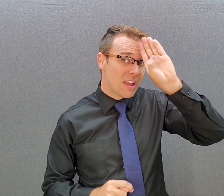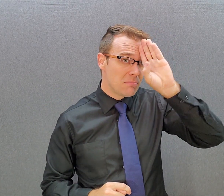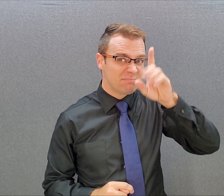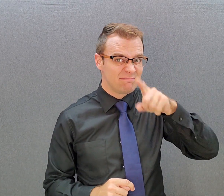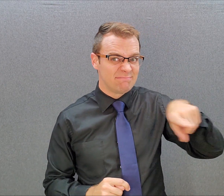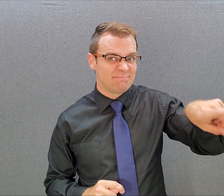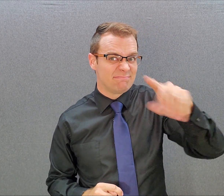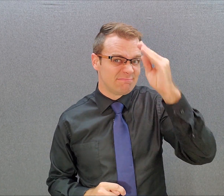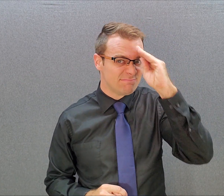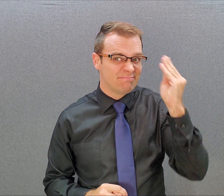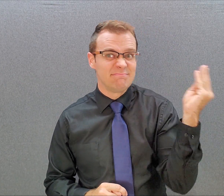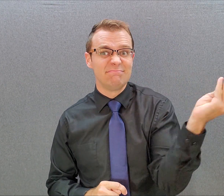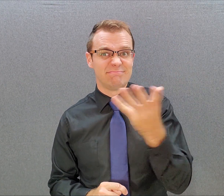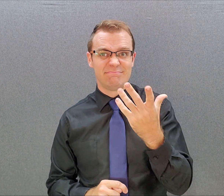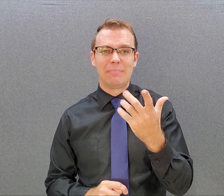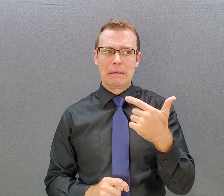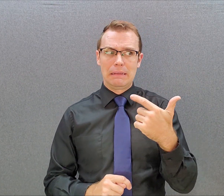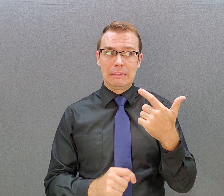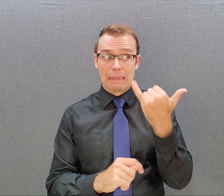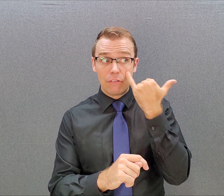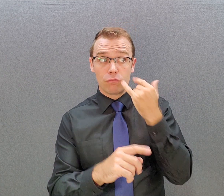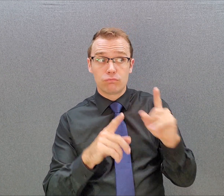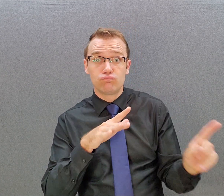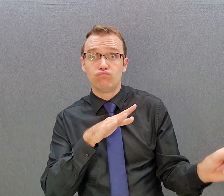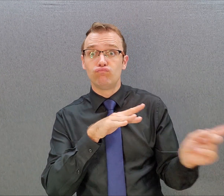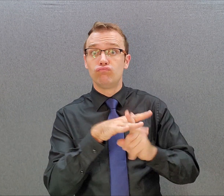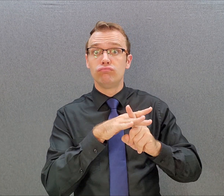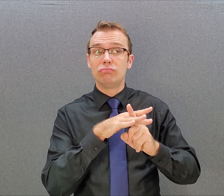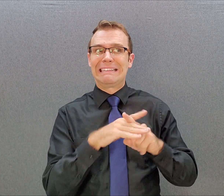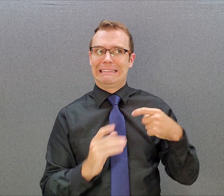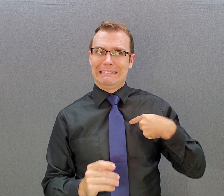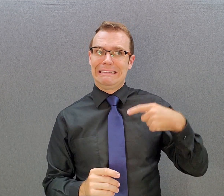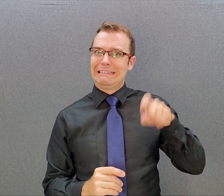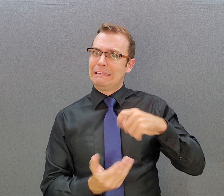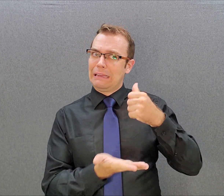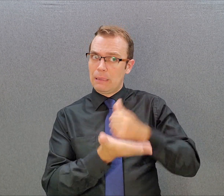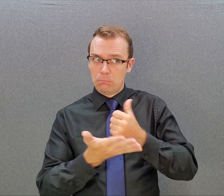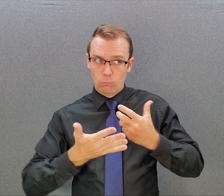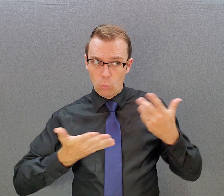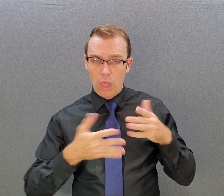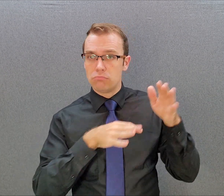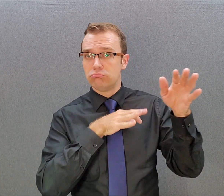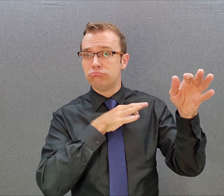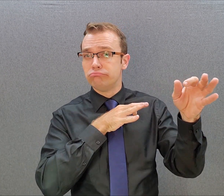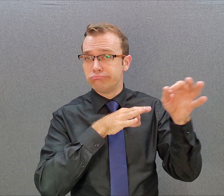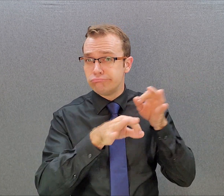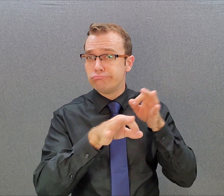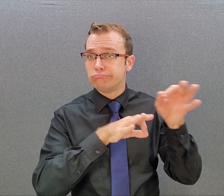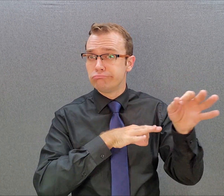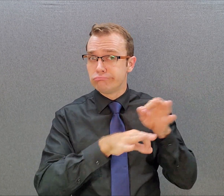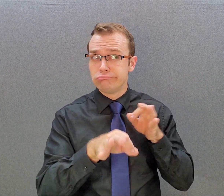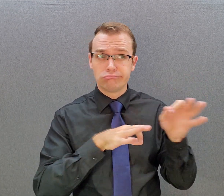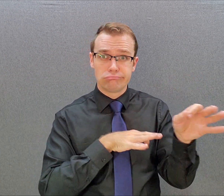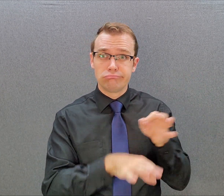departments know that you need help to be alerted in an emergency. You need to tell them your